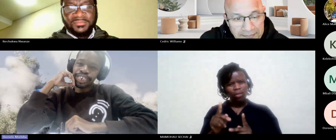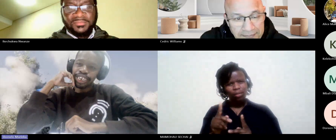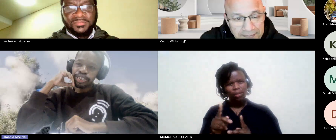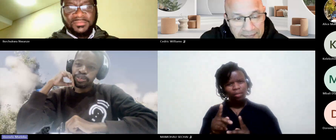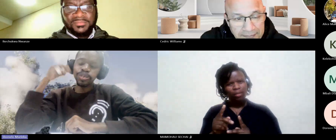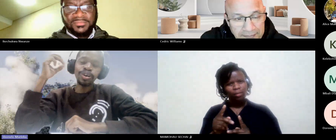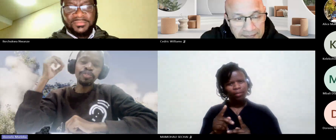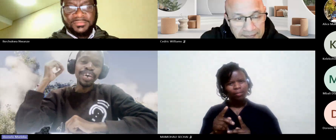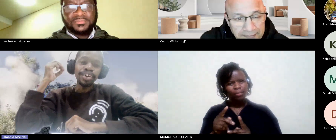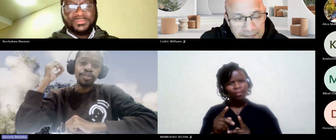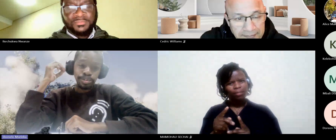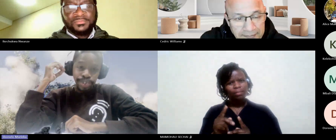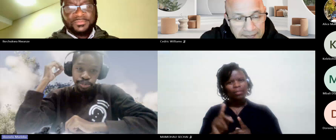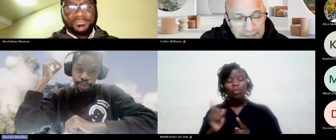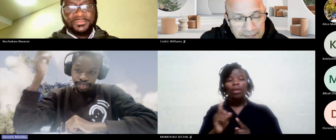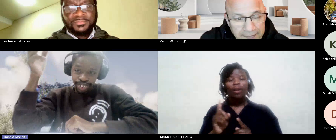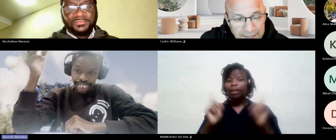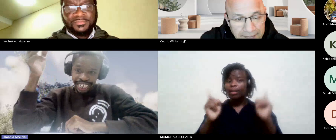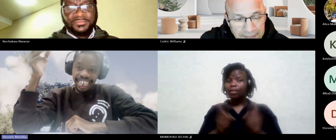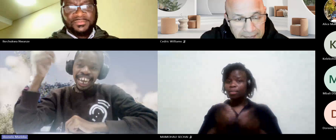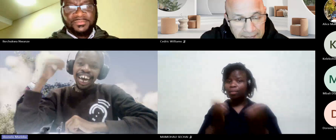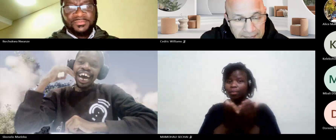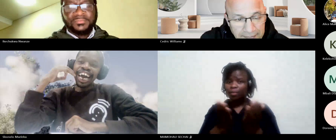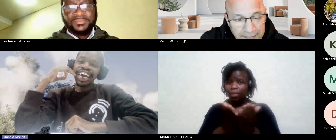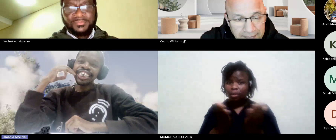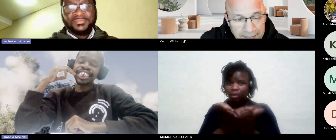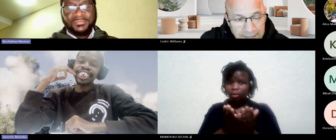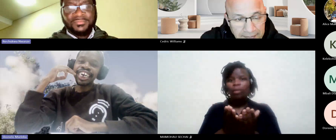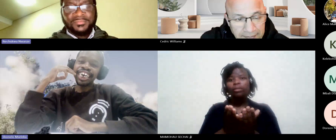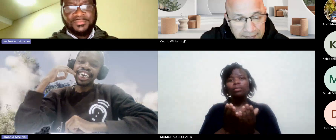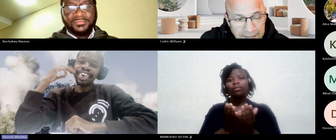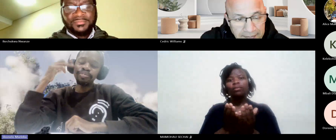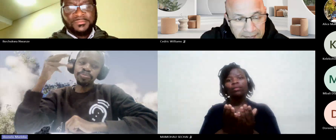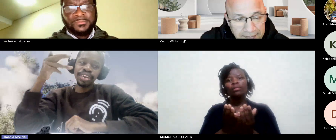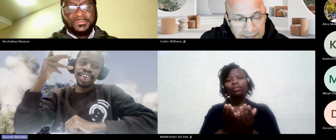segregation on special schools was meant purposefully. As